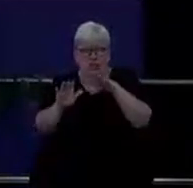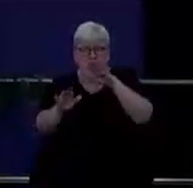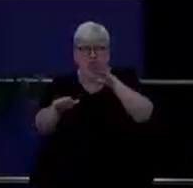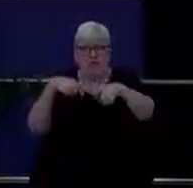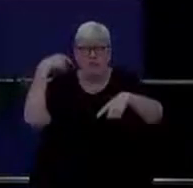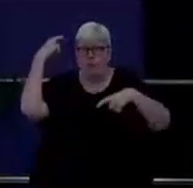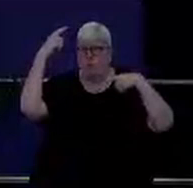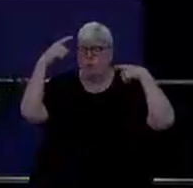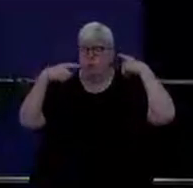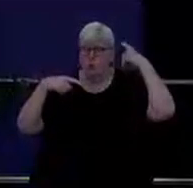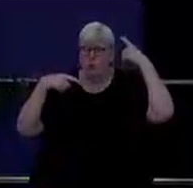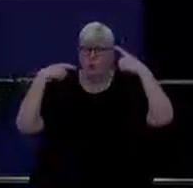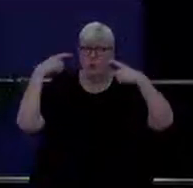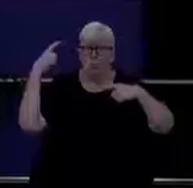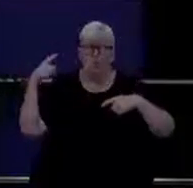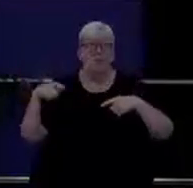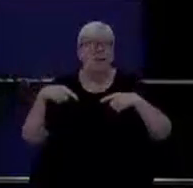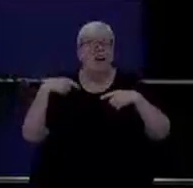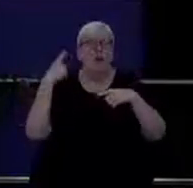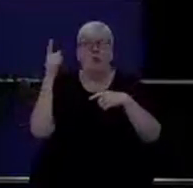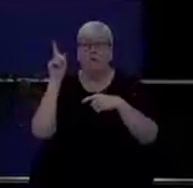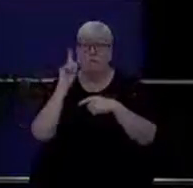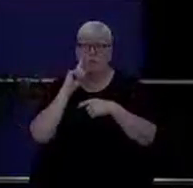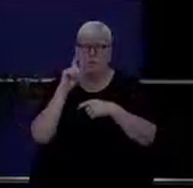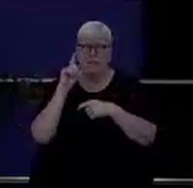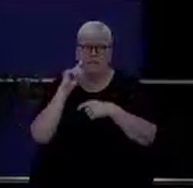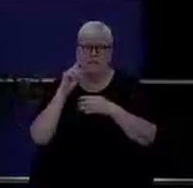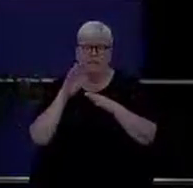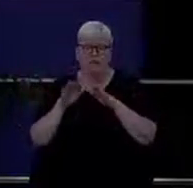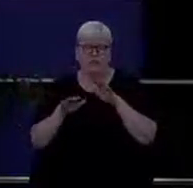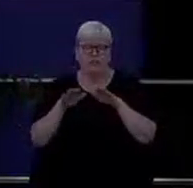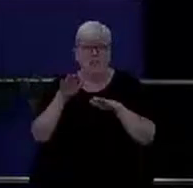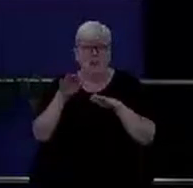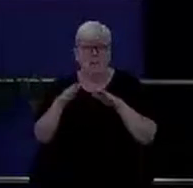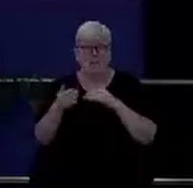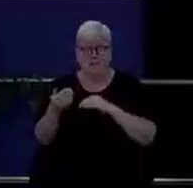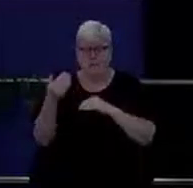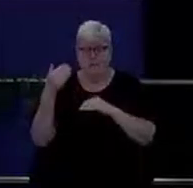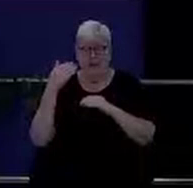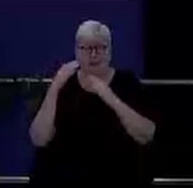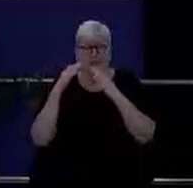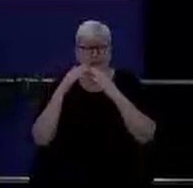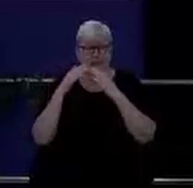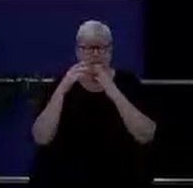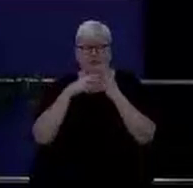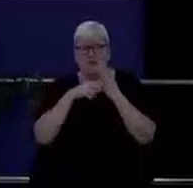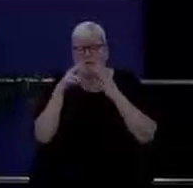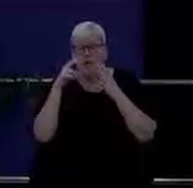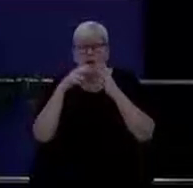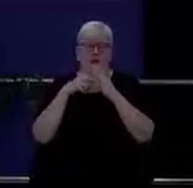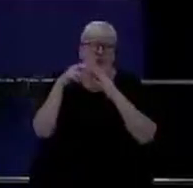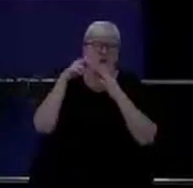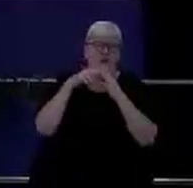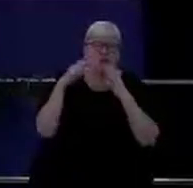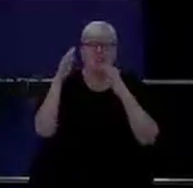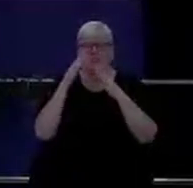the sound is improbably loud for one woman's footsteps. Behind the house, I walk across the small meadow, making the